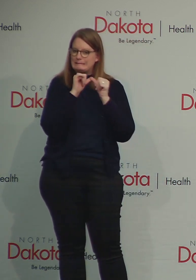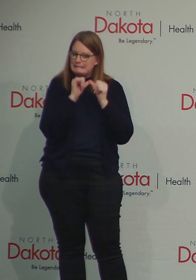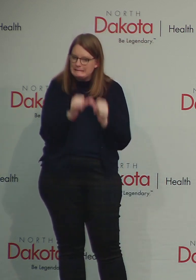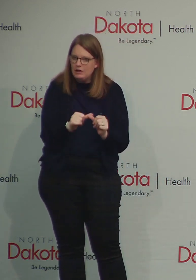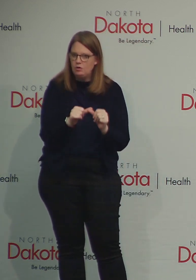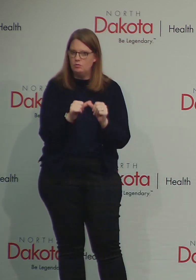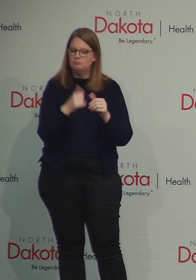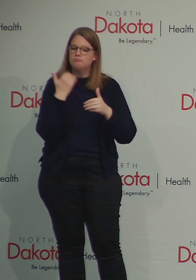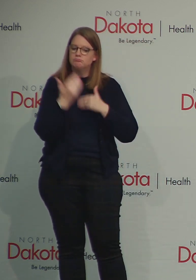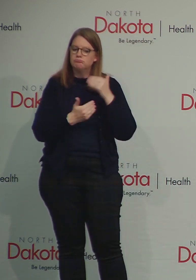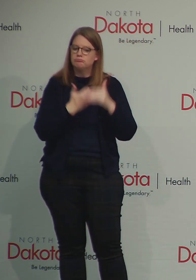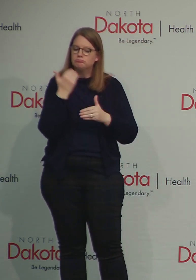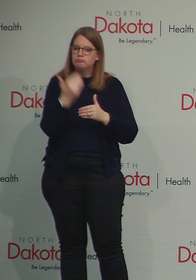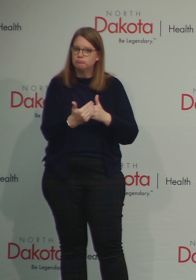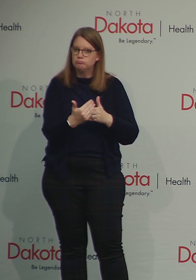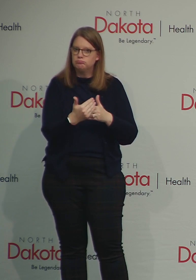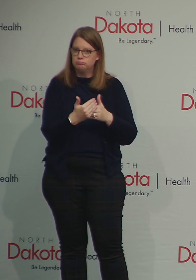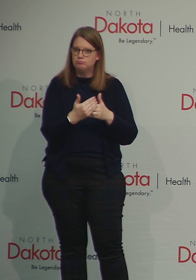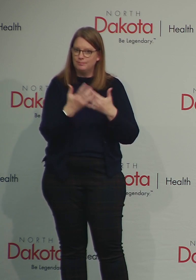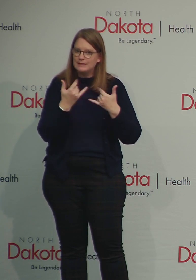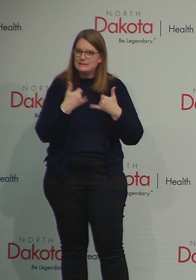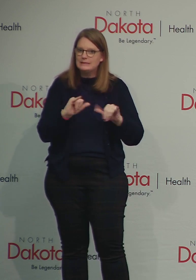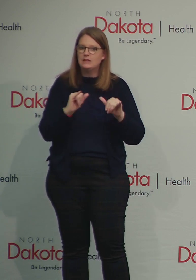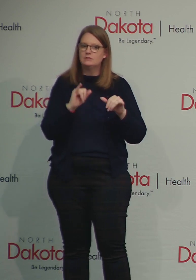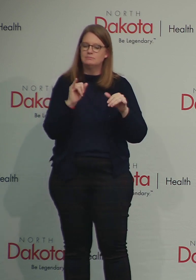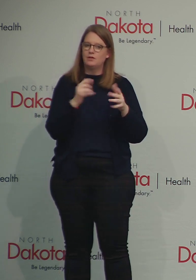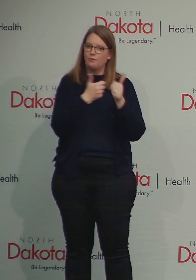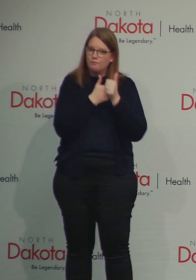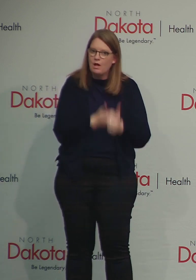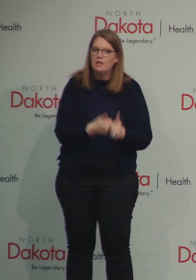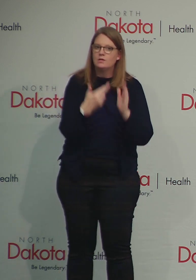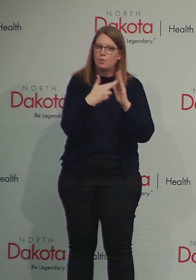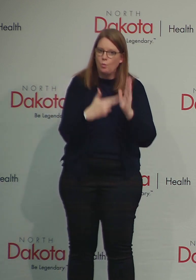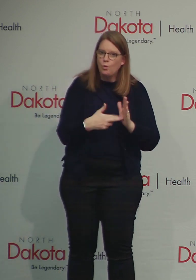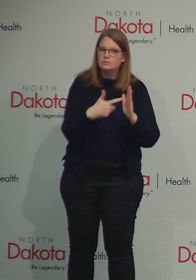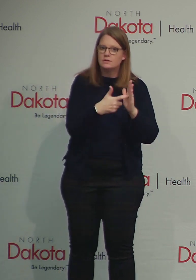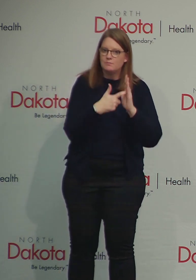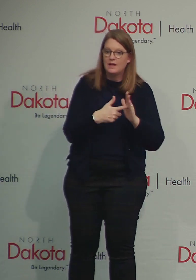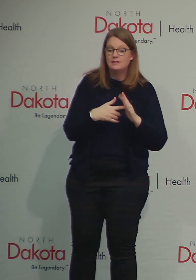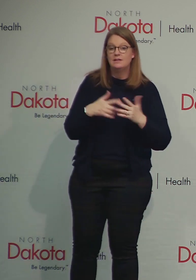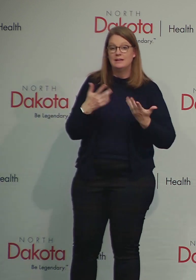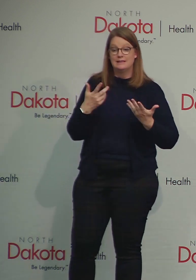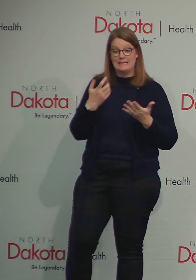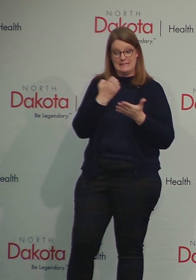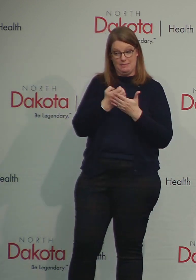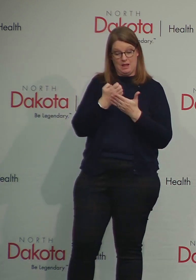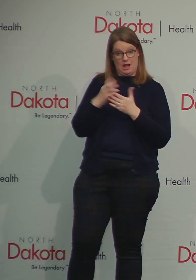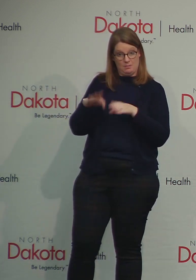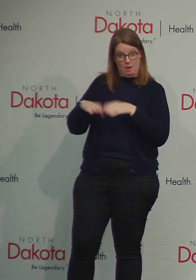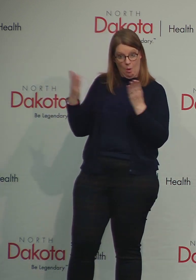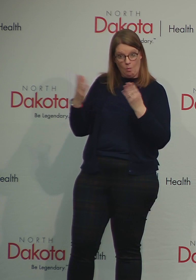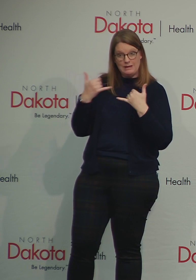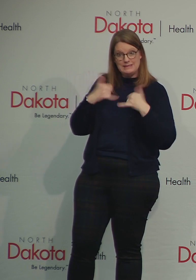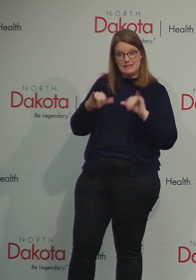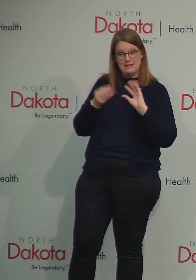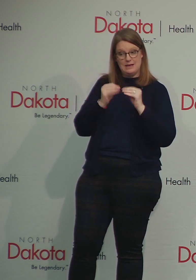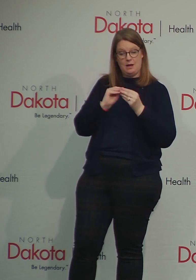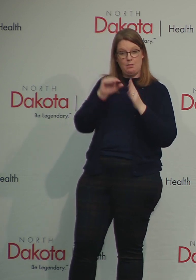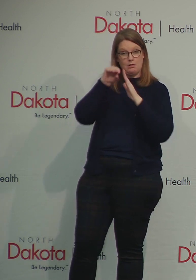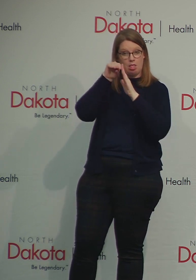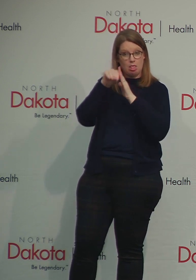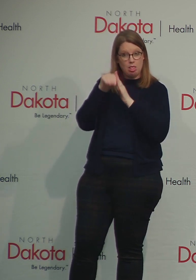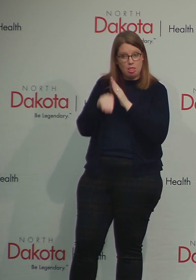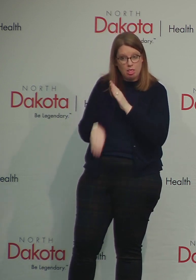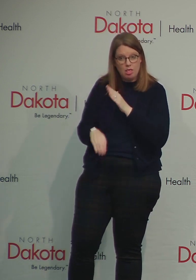making progress by all doing our part, and let's keep our schools and the economy open. Let's keep the numbers going down, and let's reduce that pressure on our